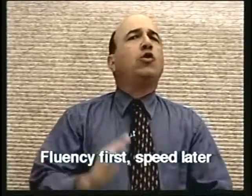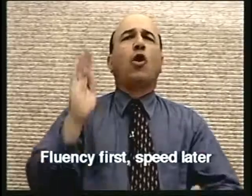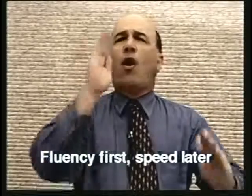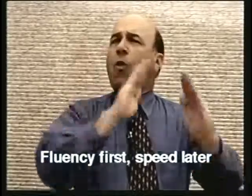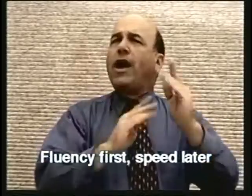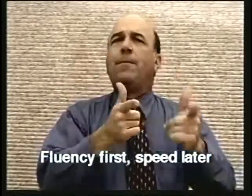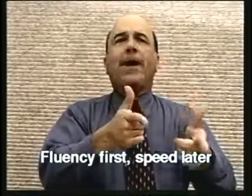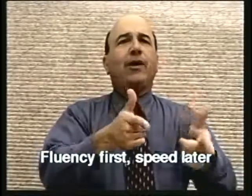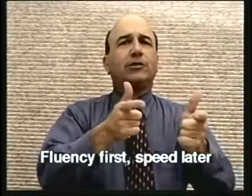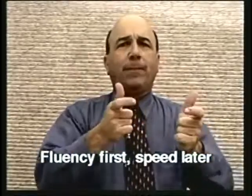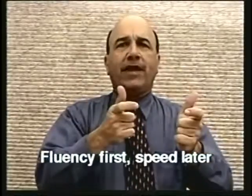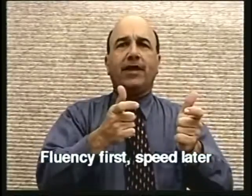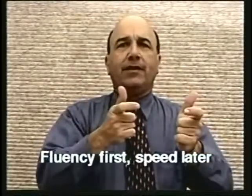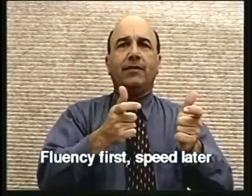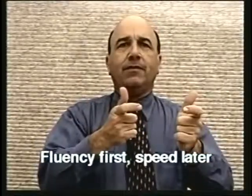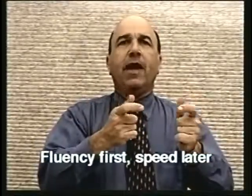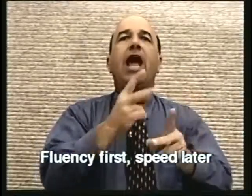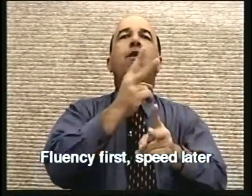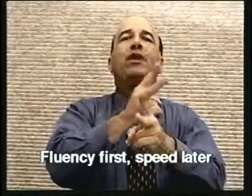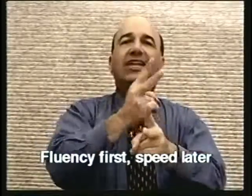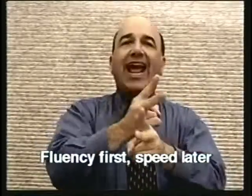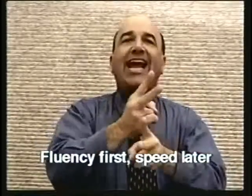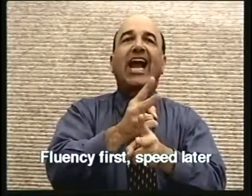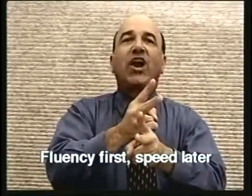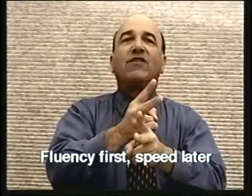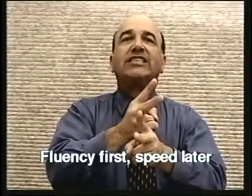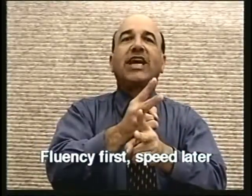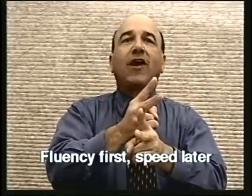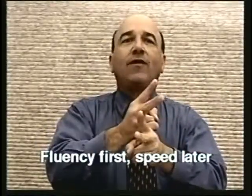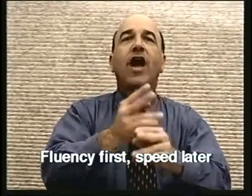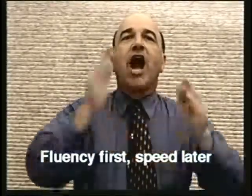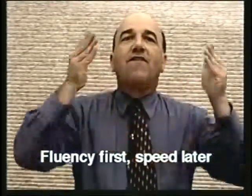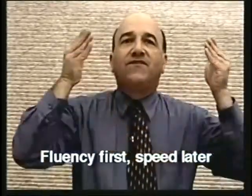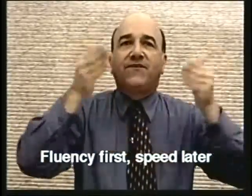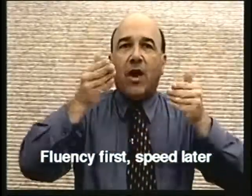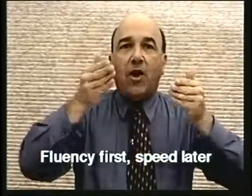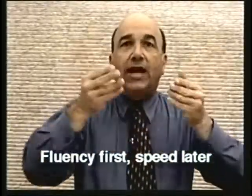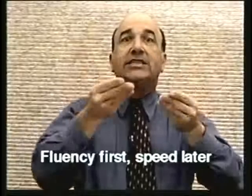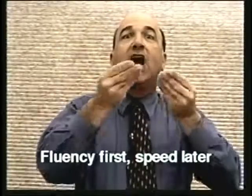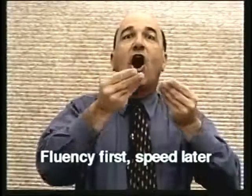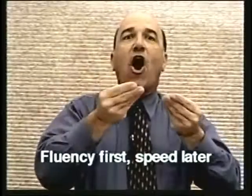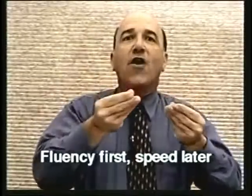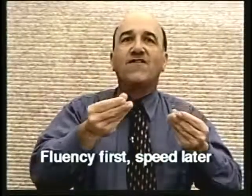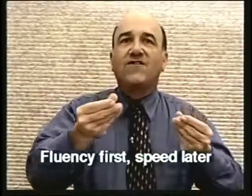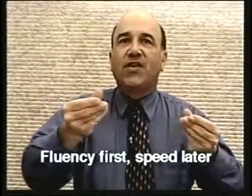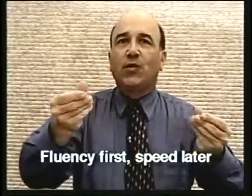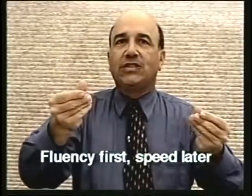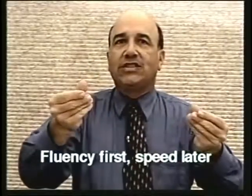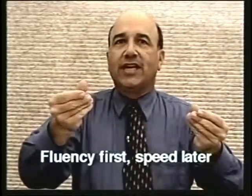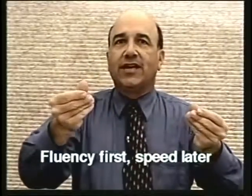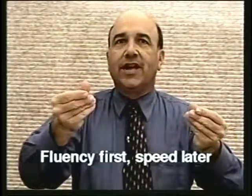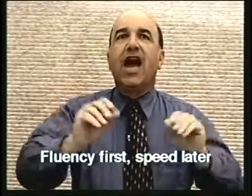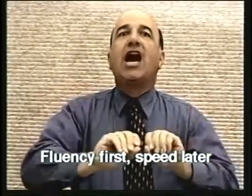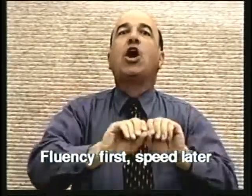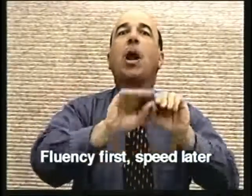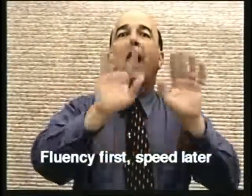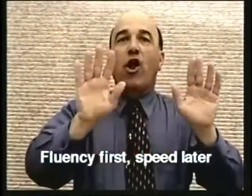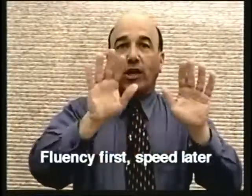Don't worry about speed. It will take care of itself. Focus on fluency. Clarity